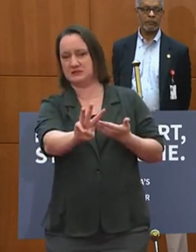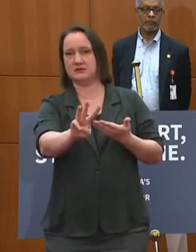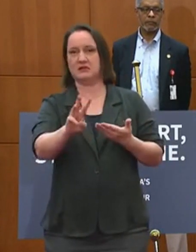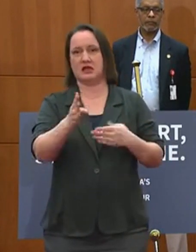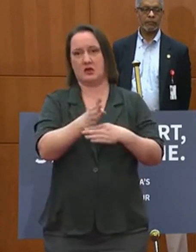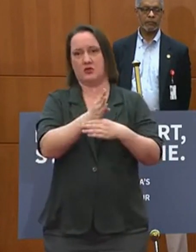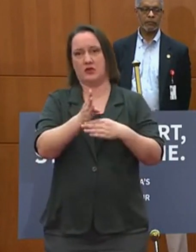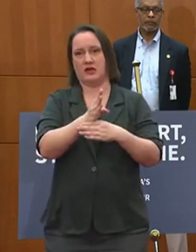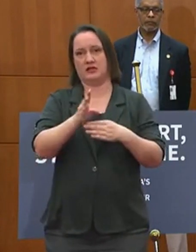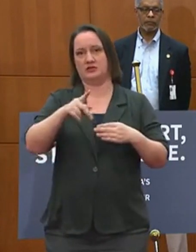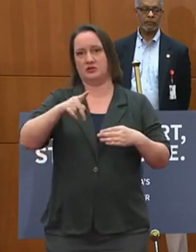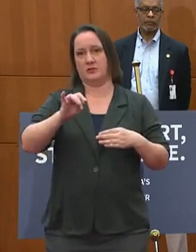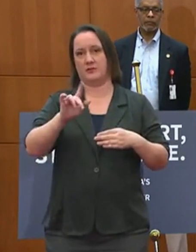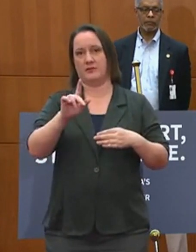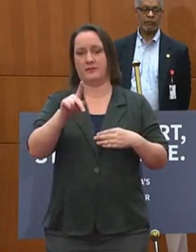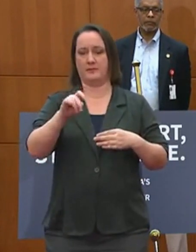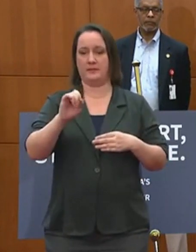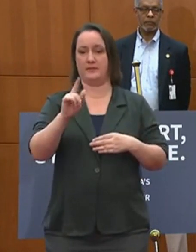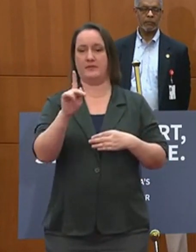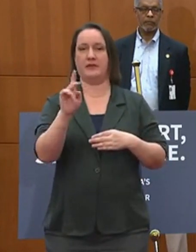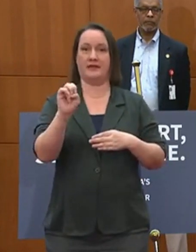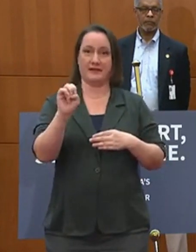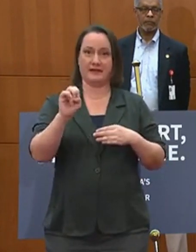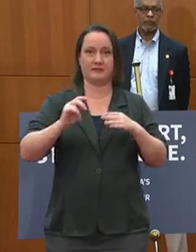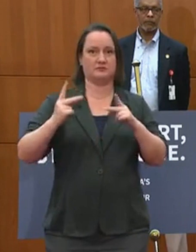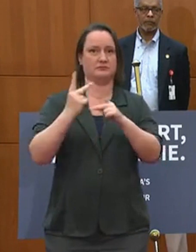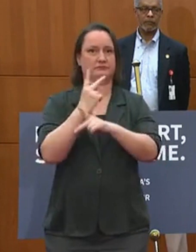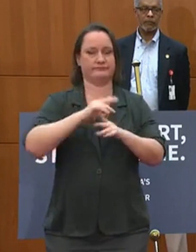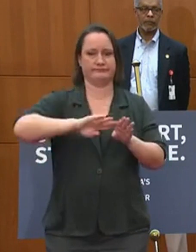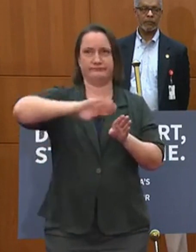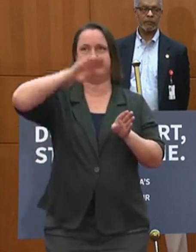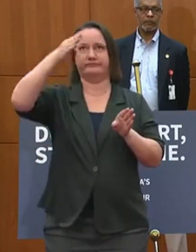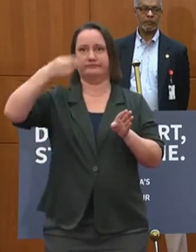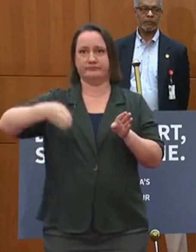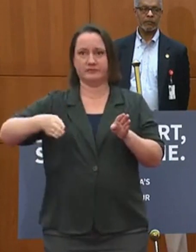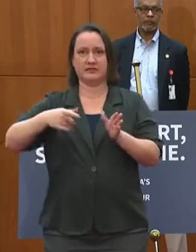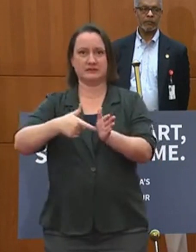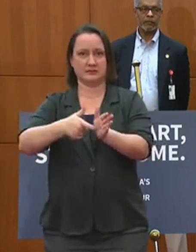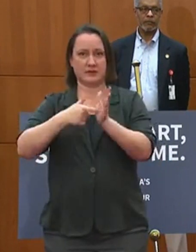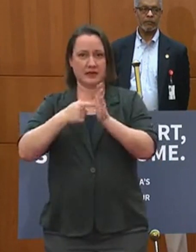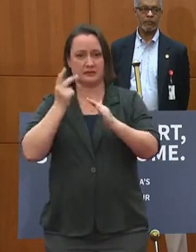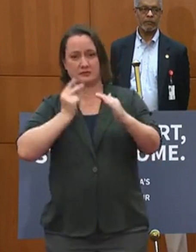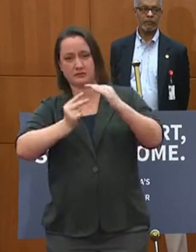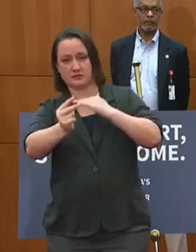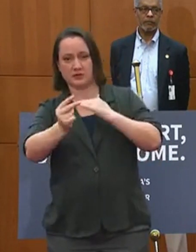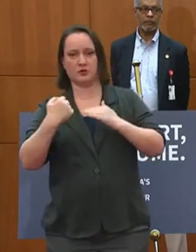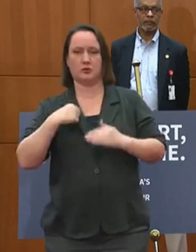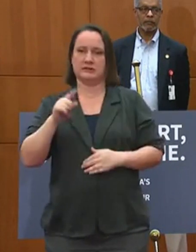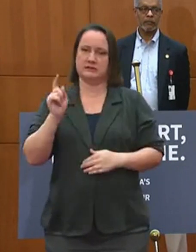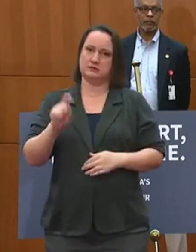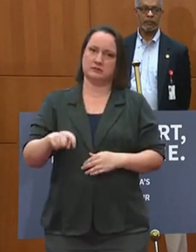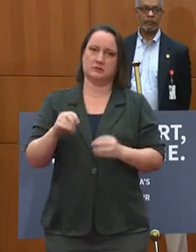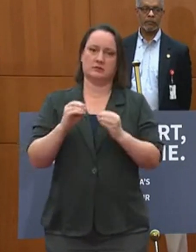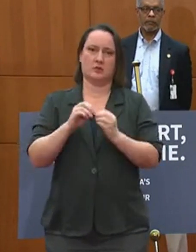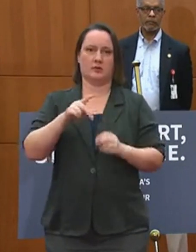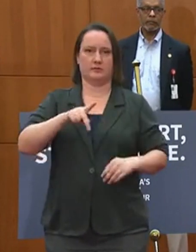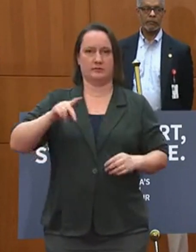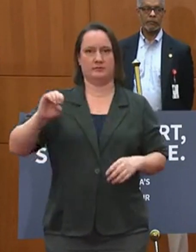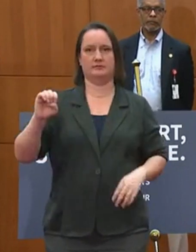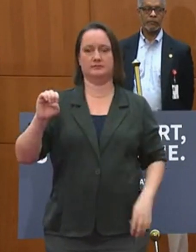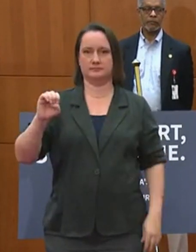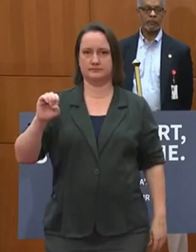demand in Virginia that is projected. We have to have more PPE, and